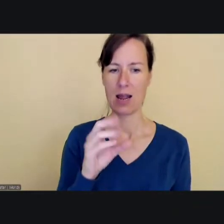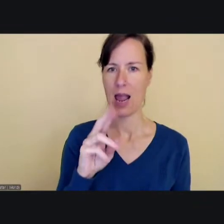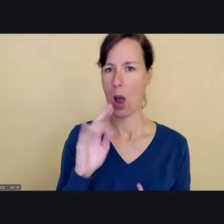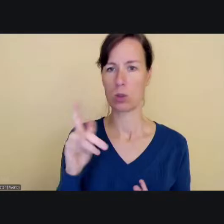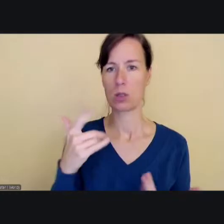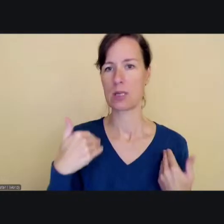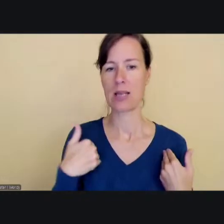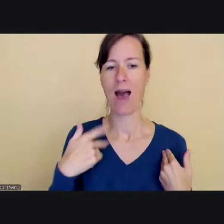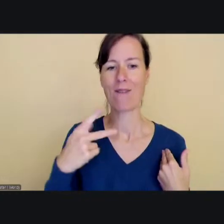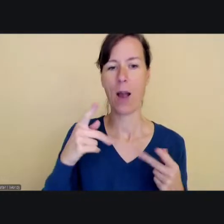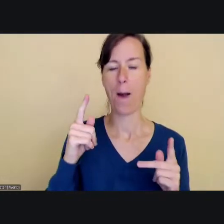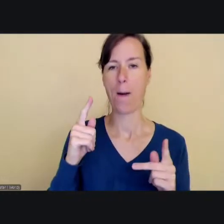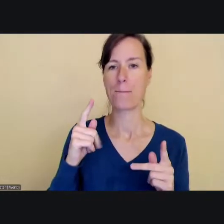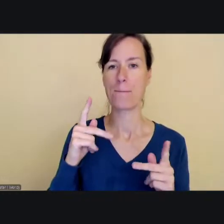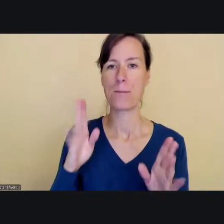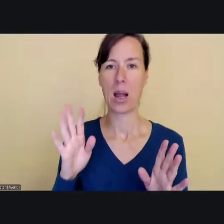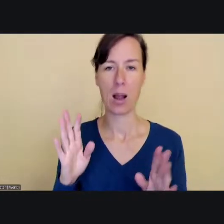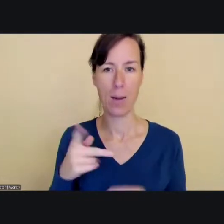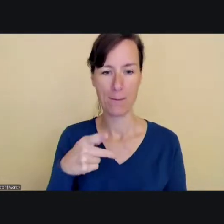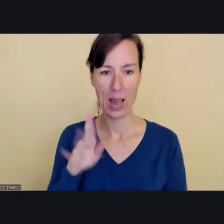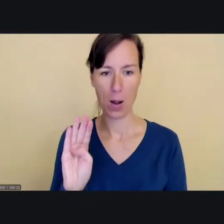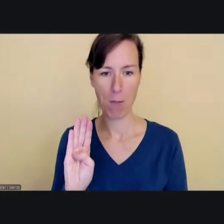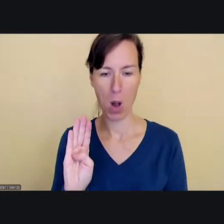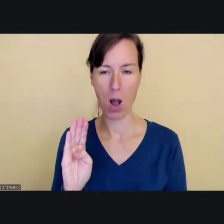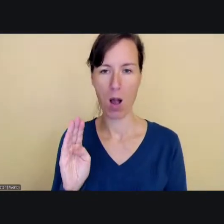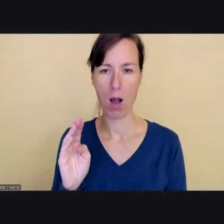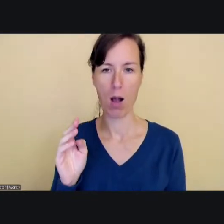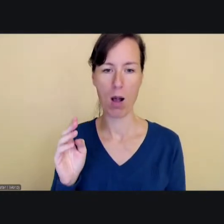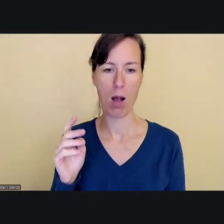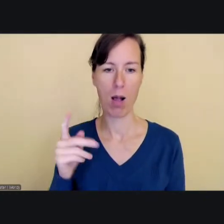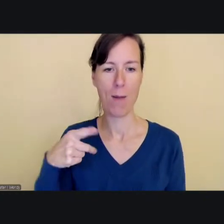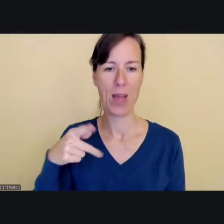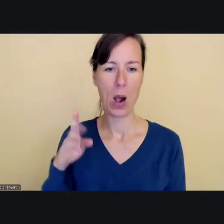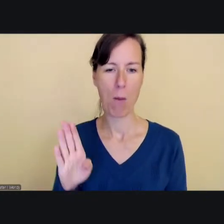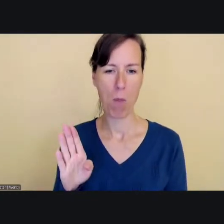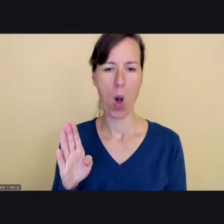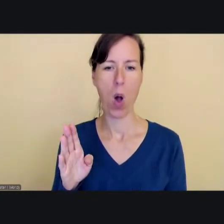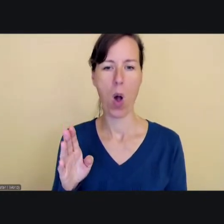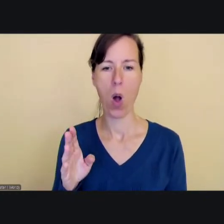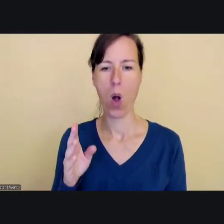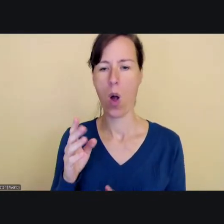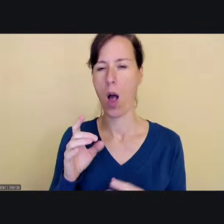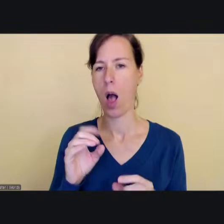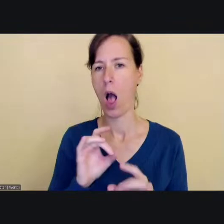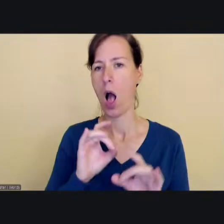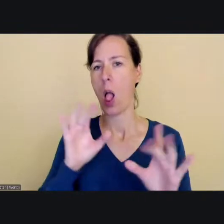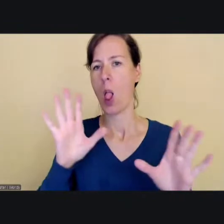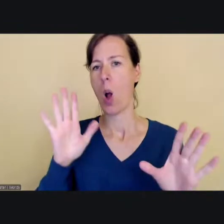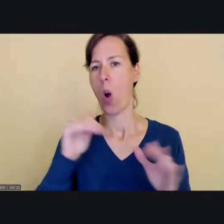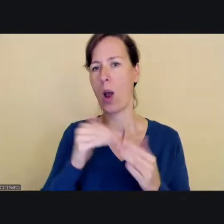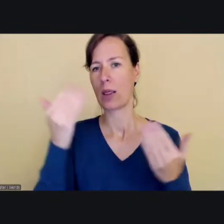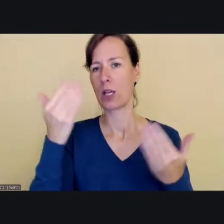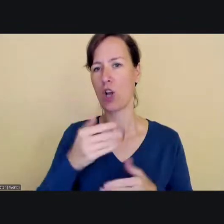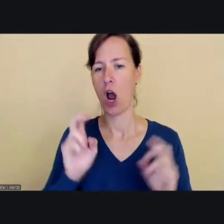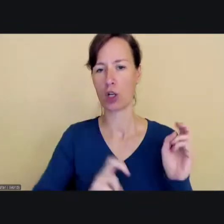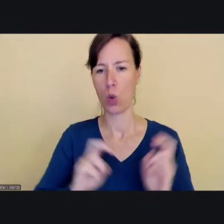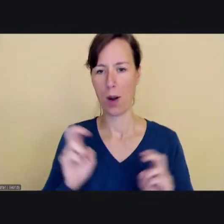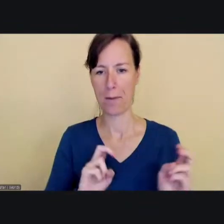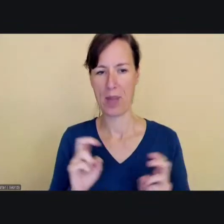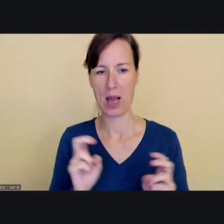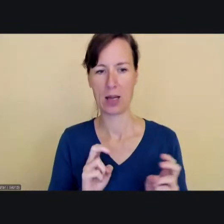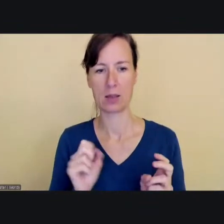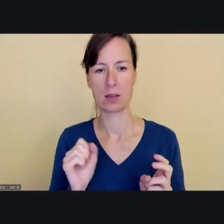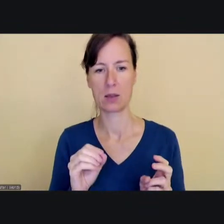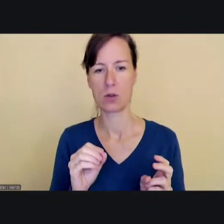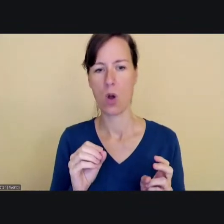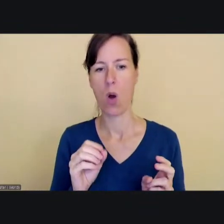play tournament. I'm not sure if it's a tournament, but here tomorrow night. So if you wanted something to do, be a glow-in-the-dark opportunity to